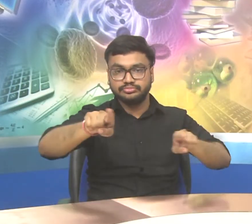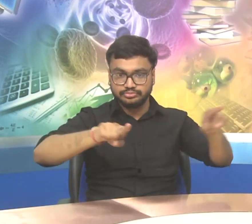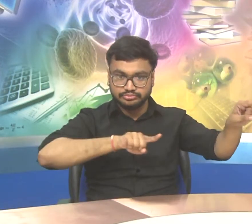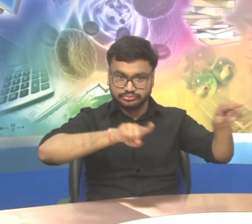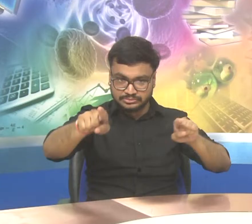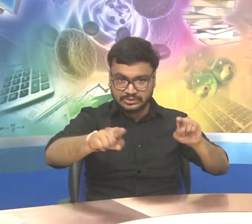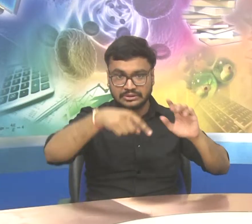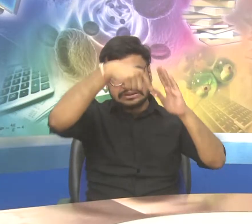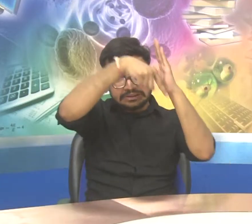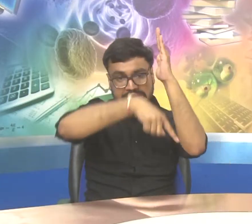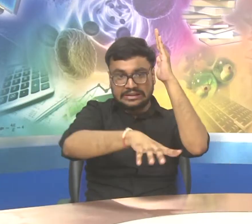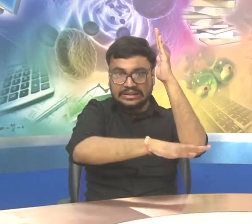minerals come out.